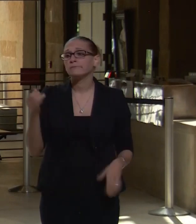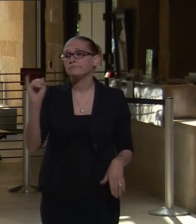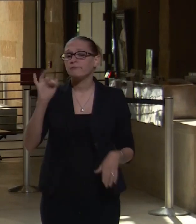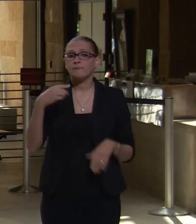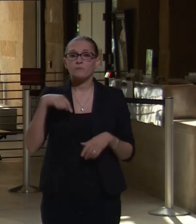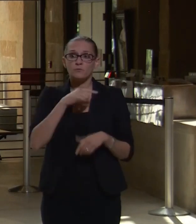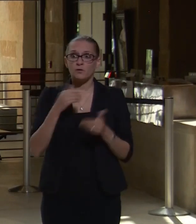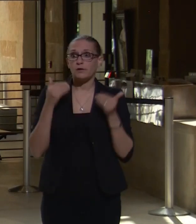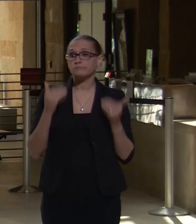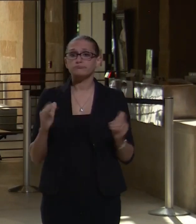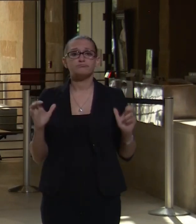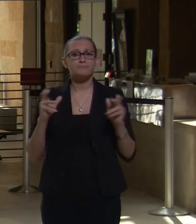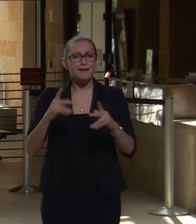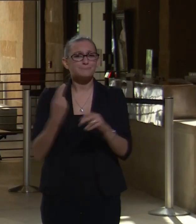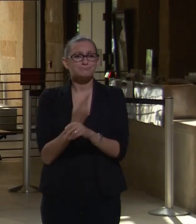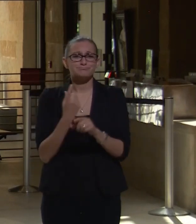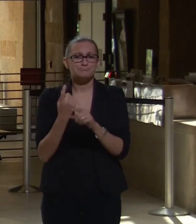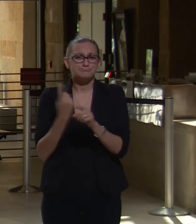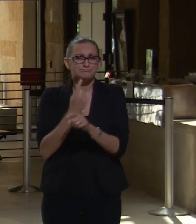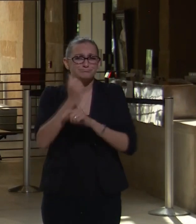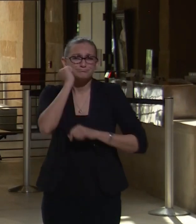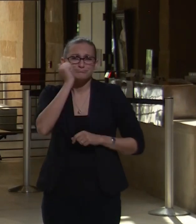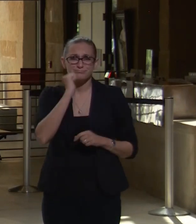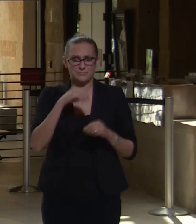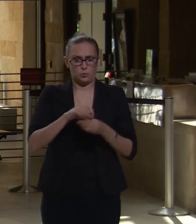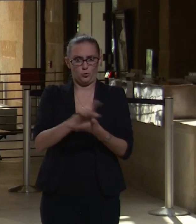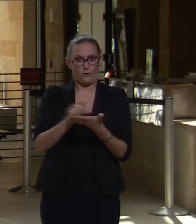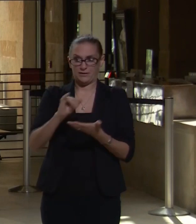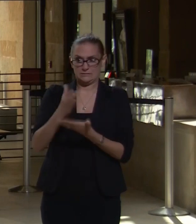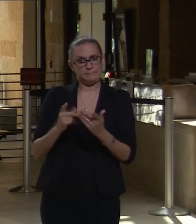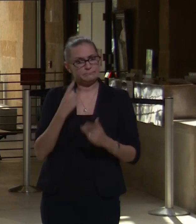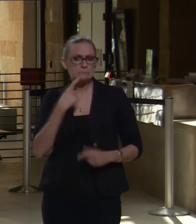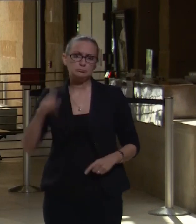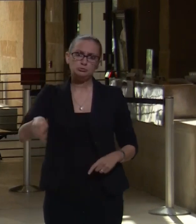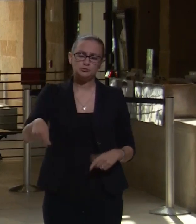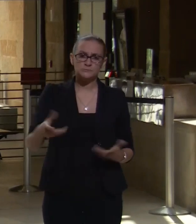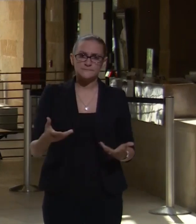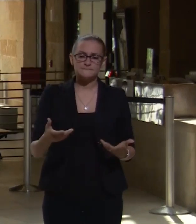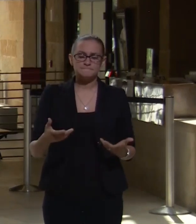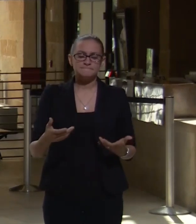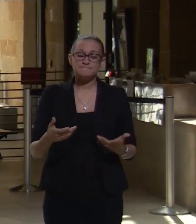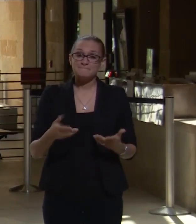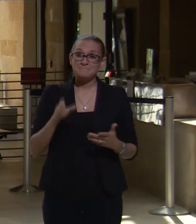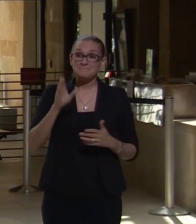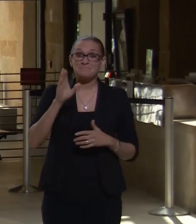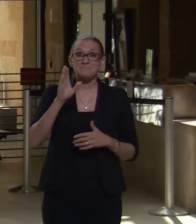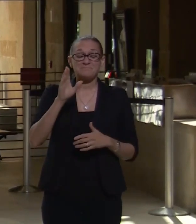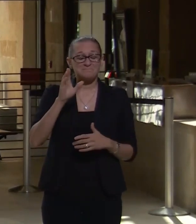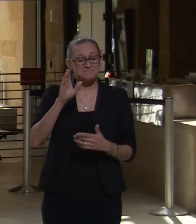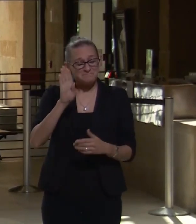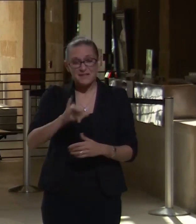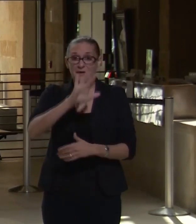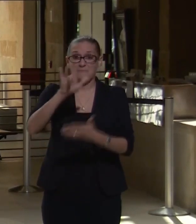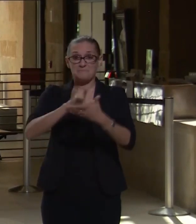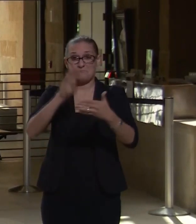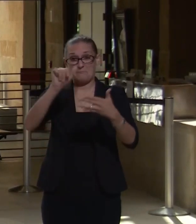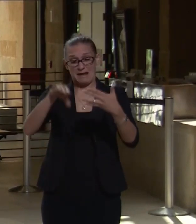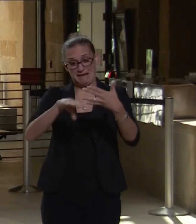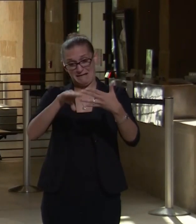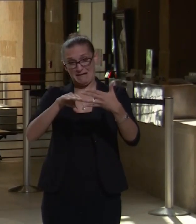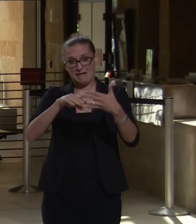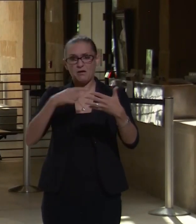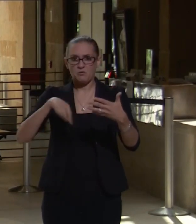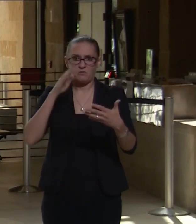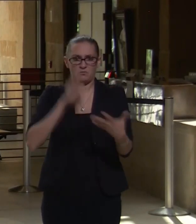to business as normal in a week, as some have recommended that we do, by the middle of May, we will be in